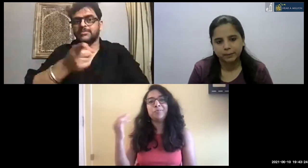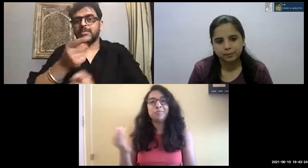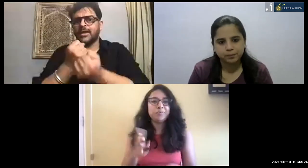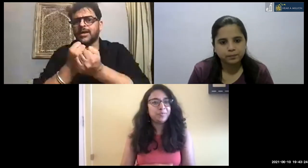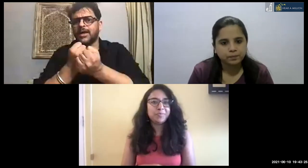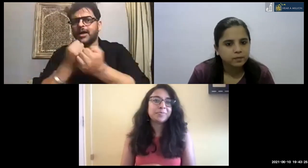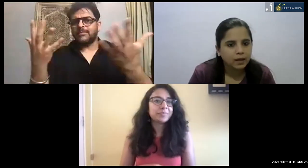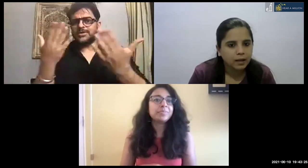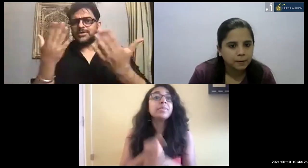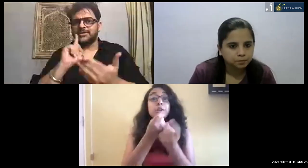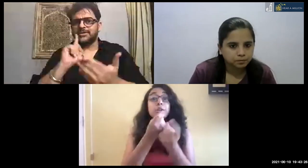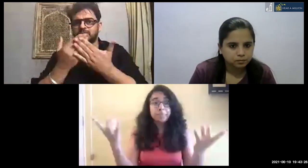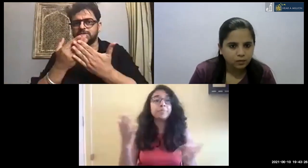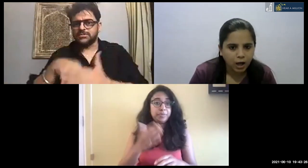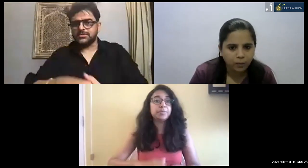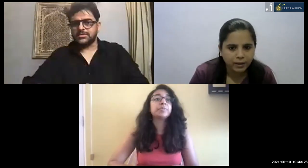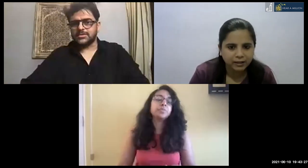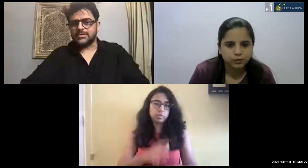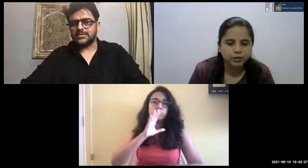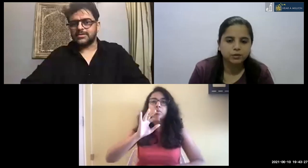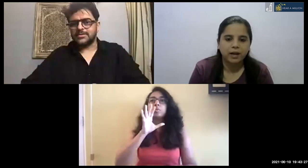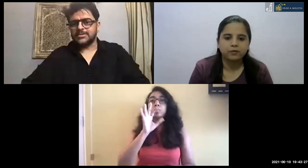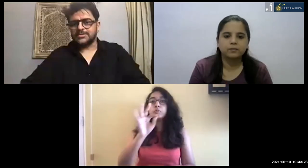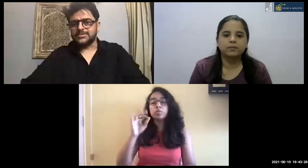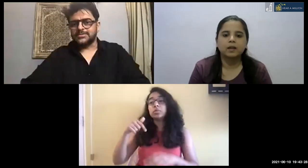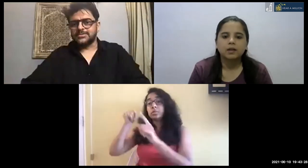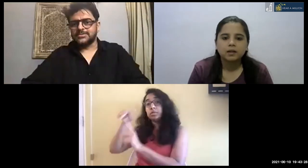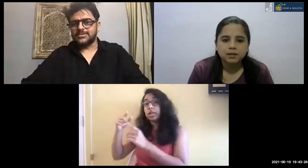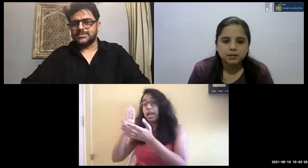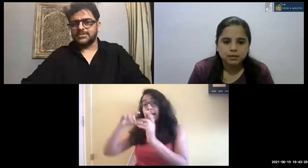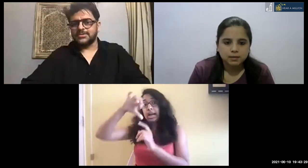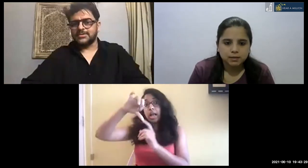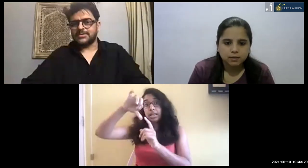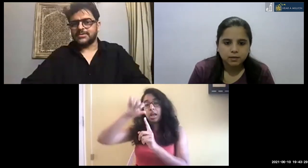both of them. How many deaf students you have?